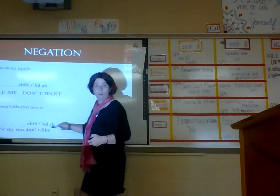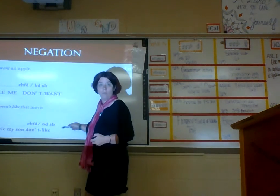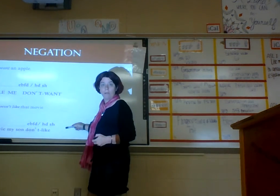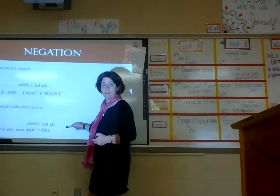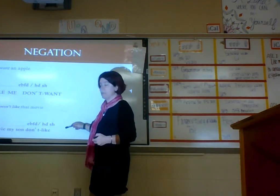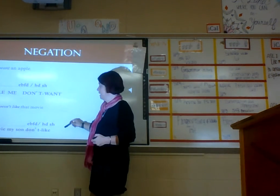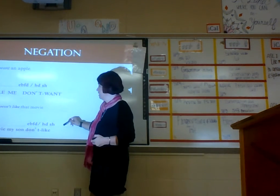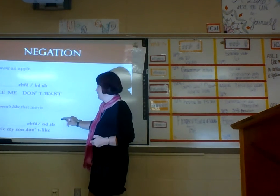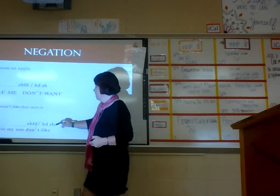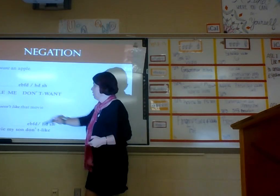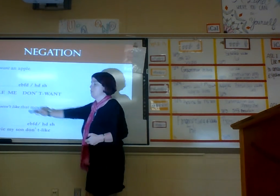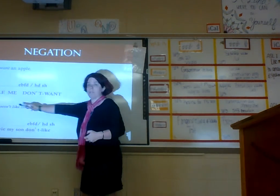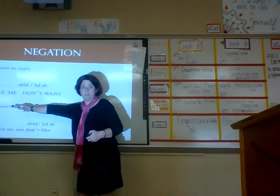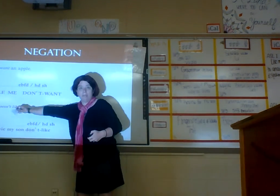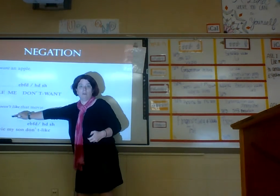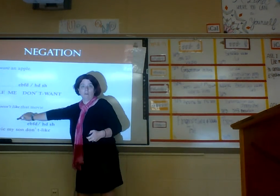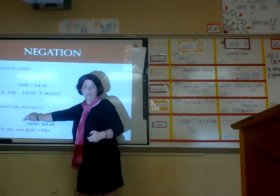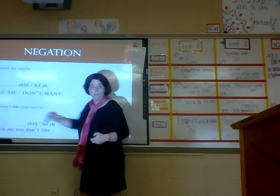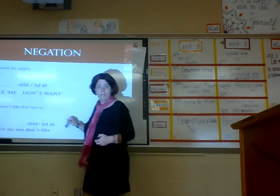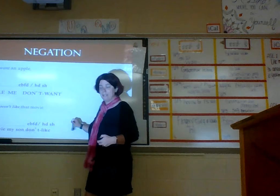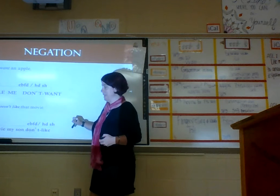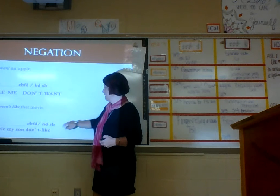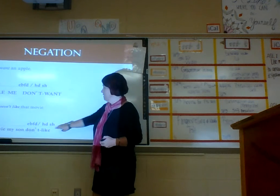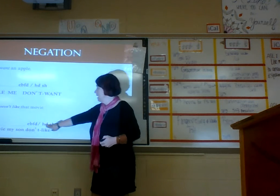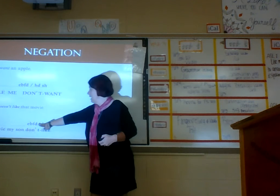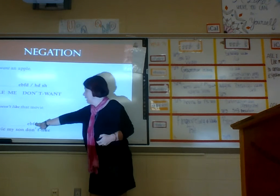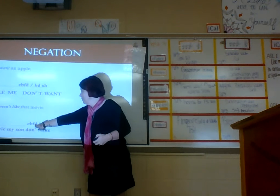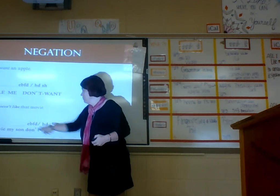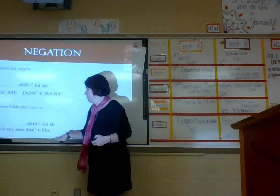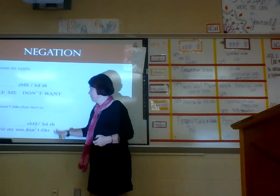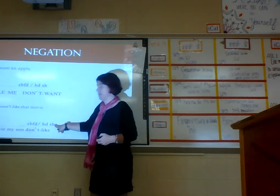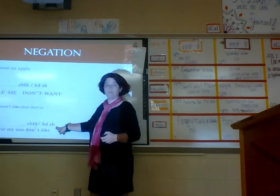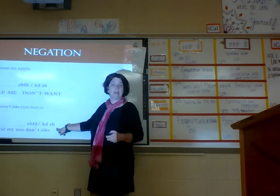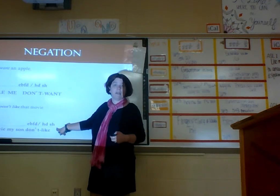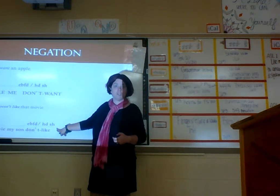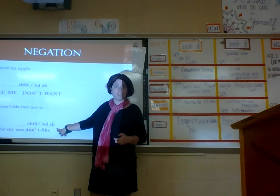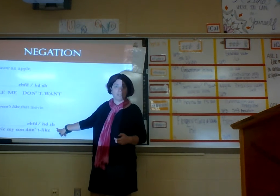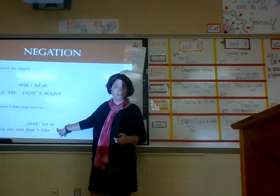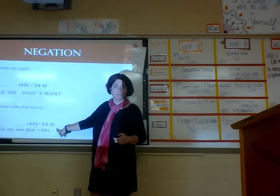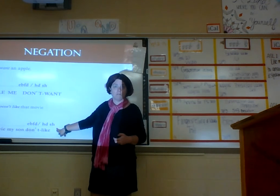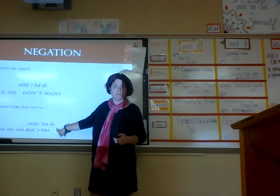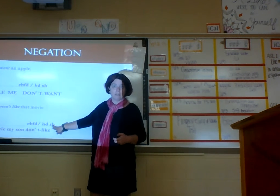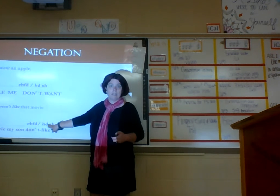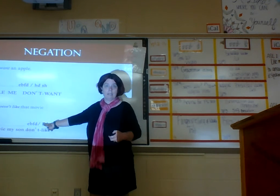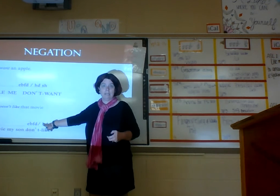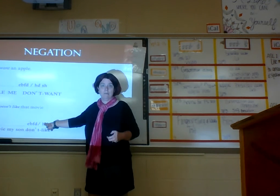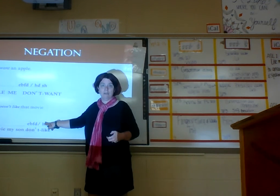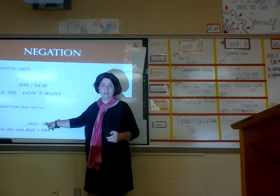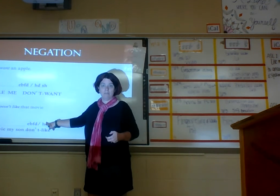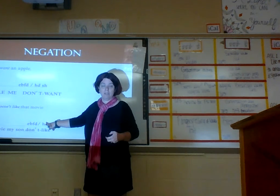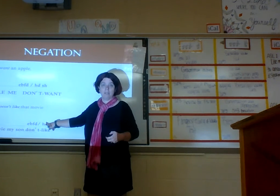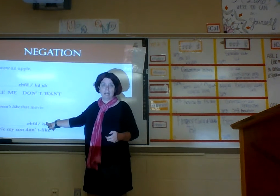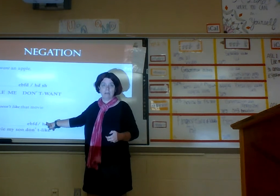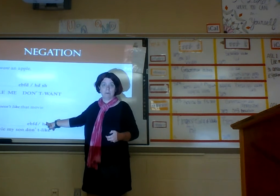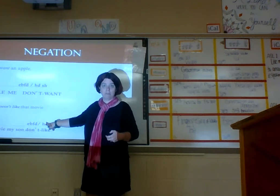the way to the end, or all the way at the beginning, all the way at the end. Eyebrows furrowed down, head shake. EBFD, eyebrows